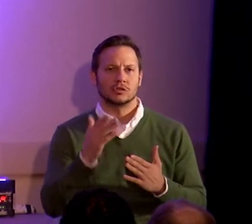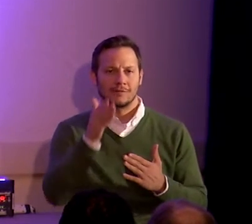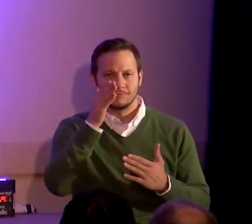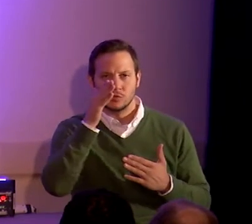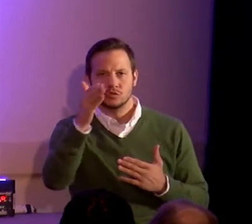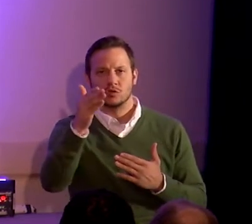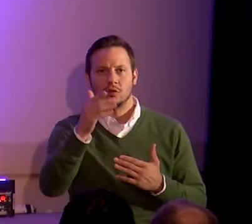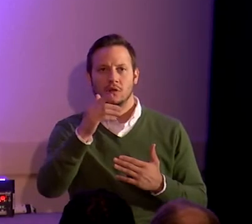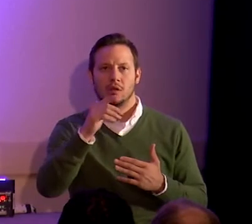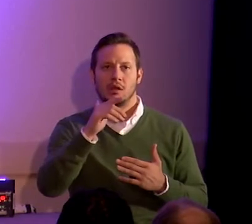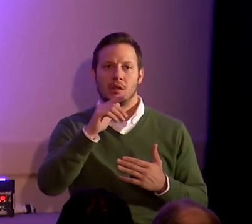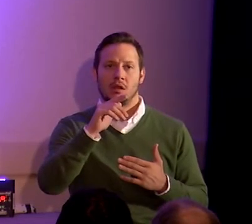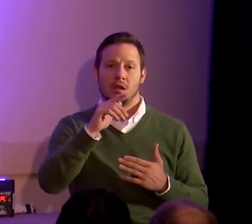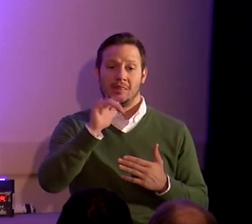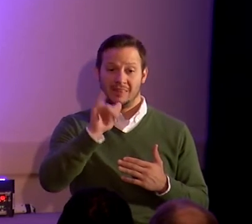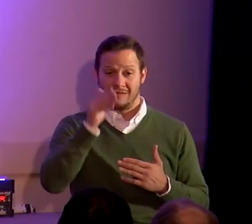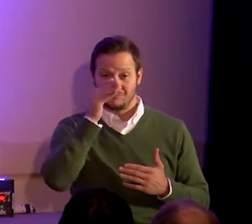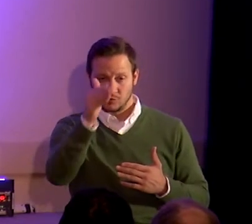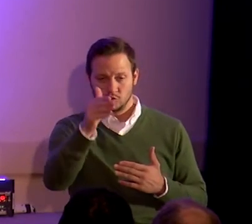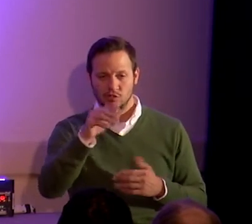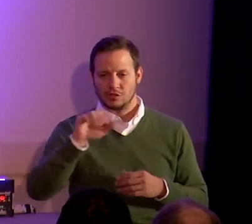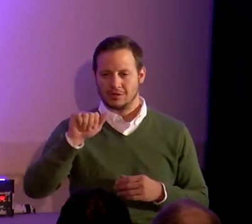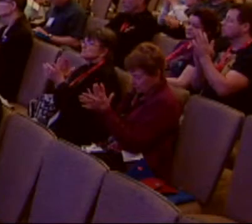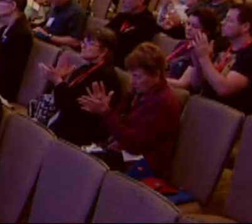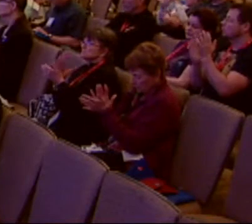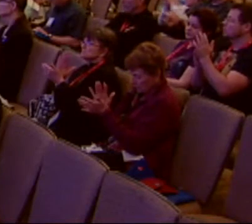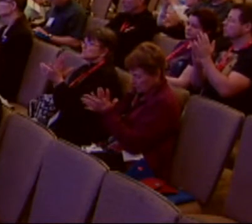norm. Right?